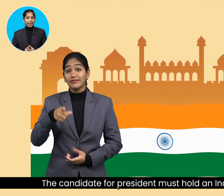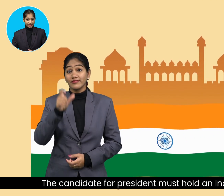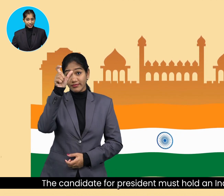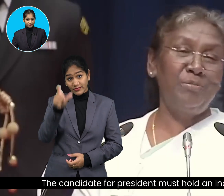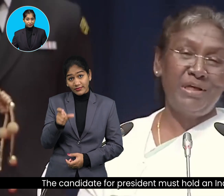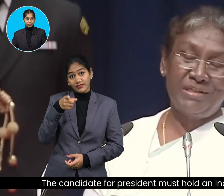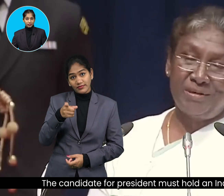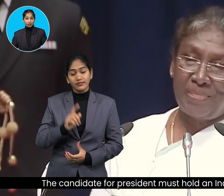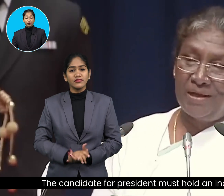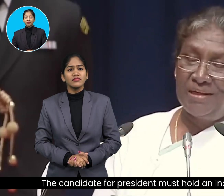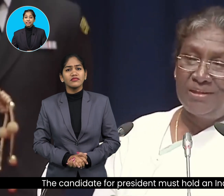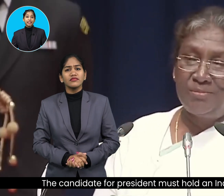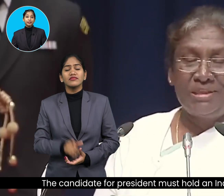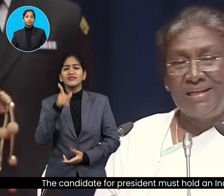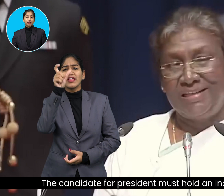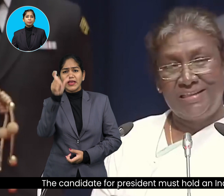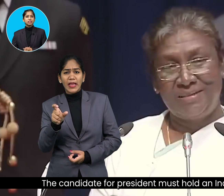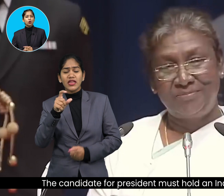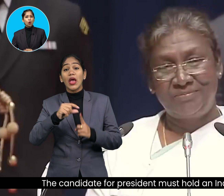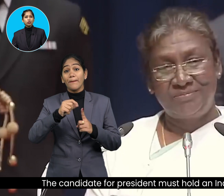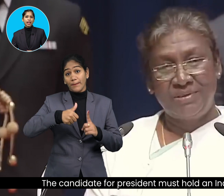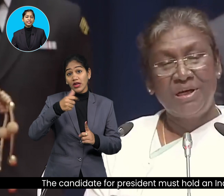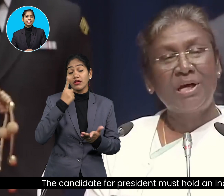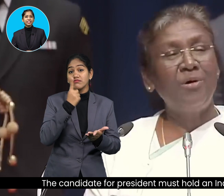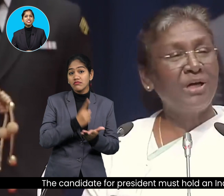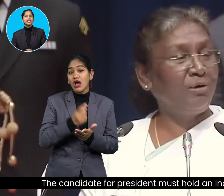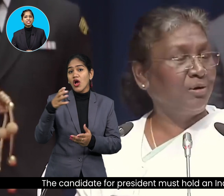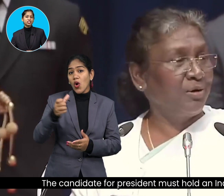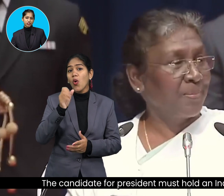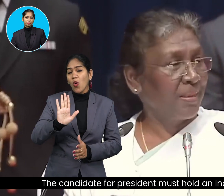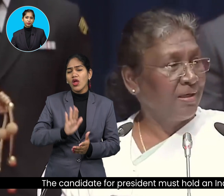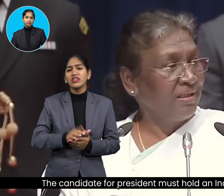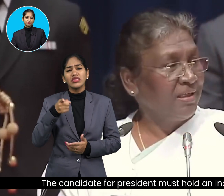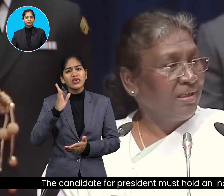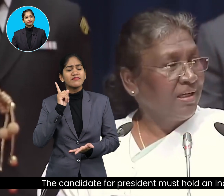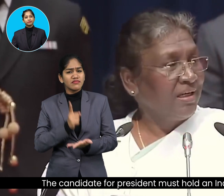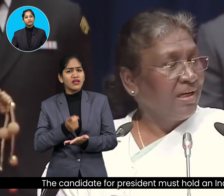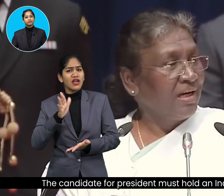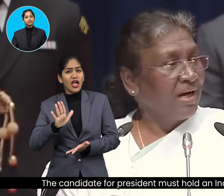The candidate for President must hold an Indian citizenship.